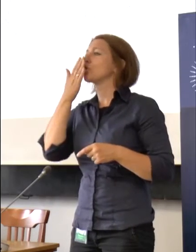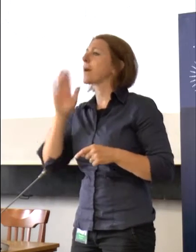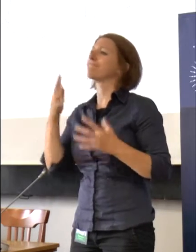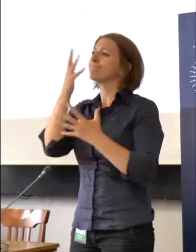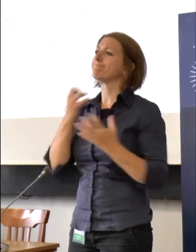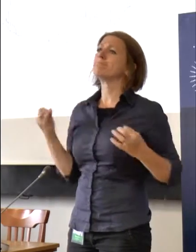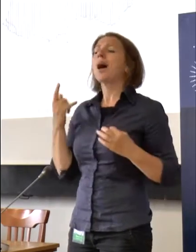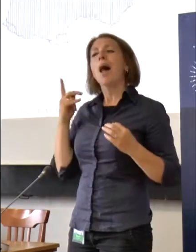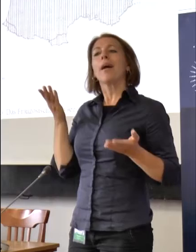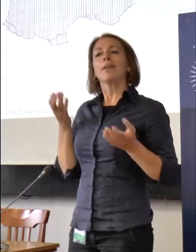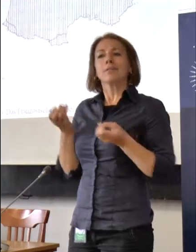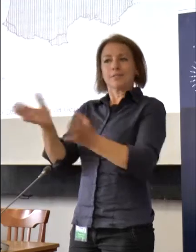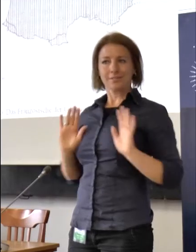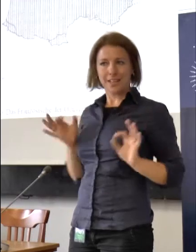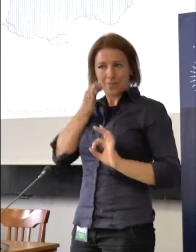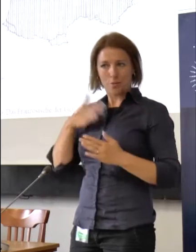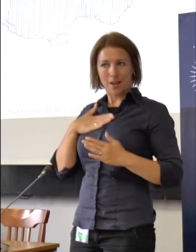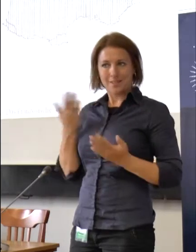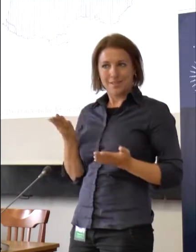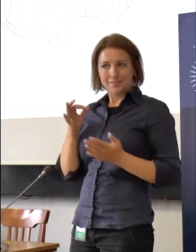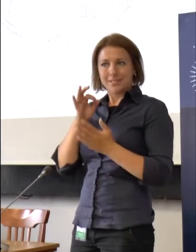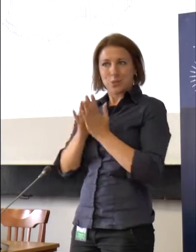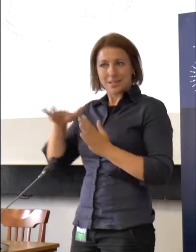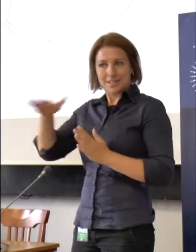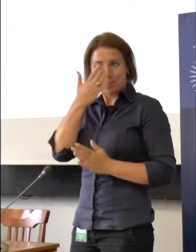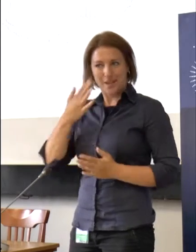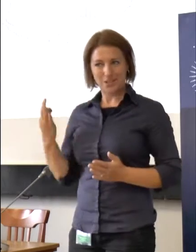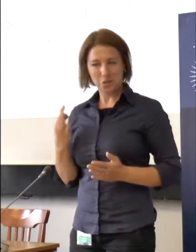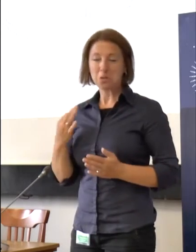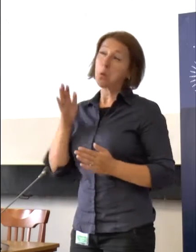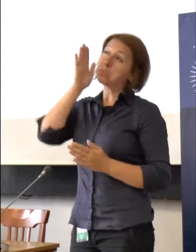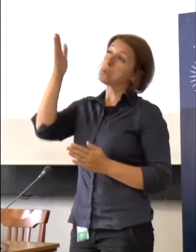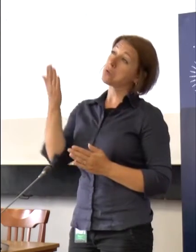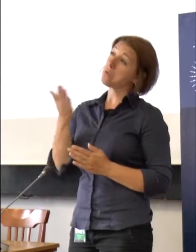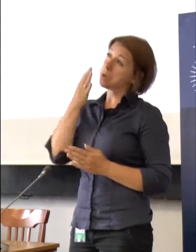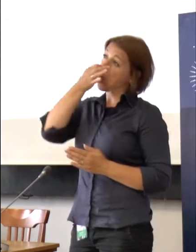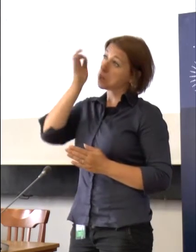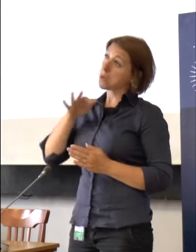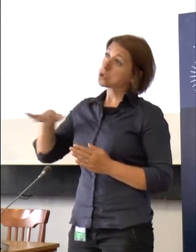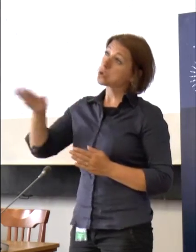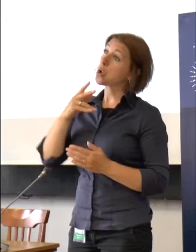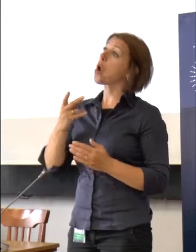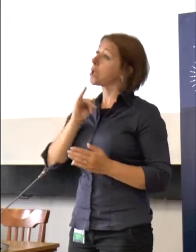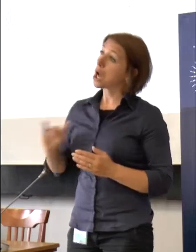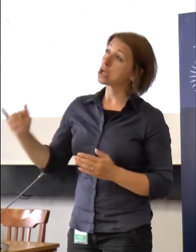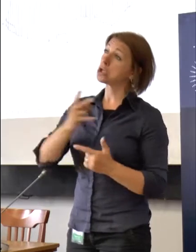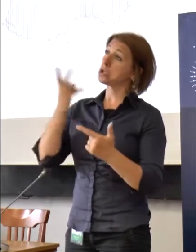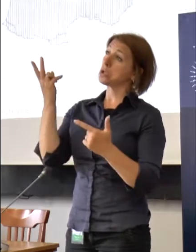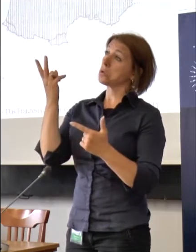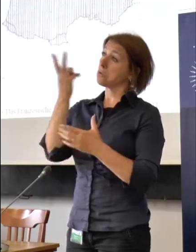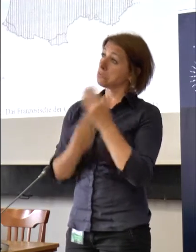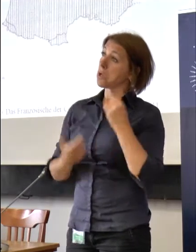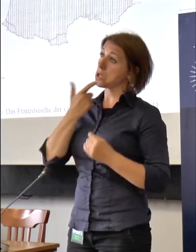your nation too, a whole nation learns English, and we become bilingual. That is great. However,